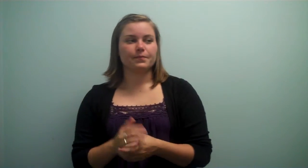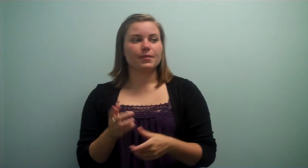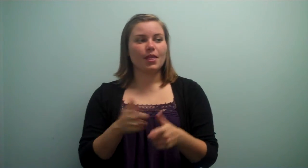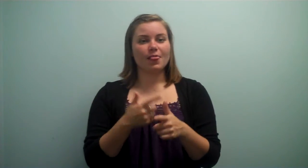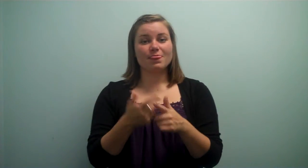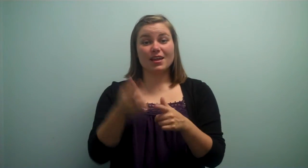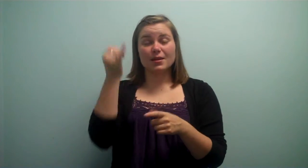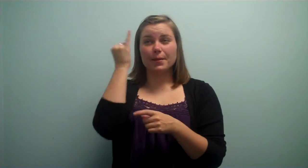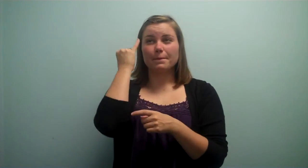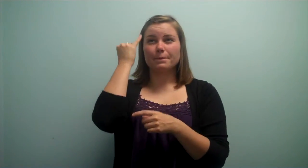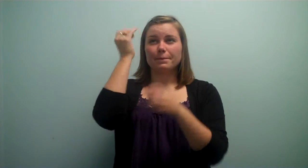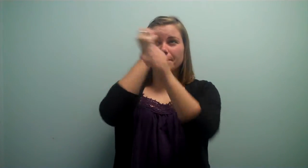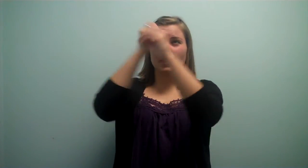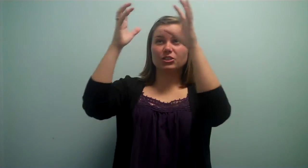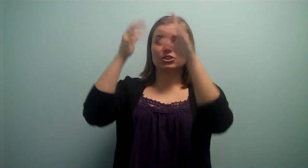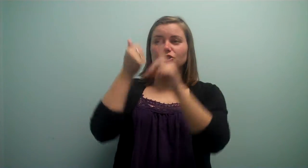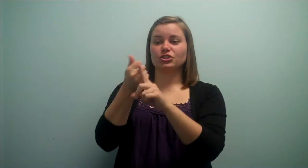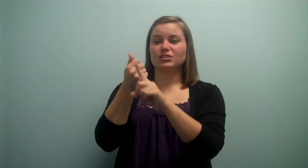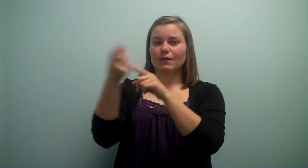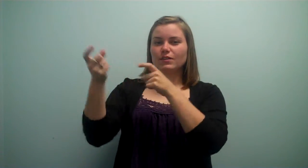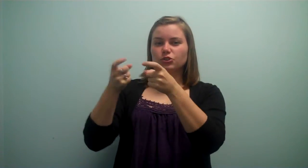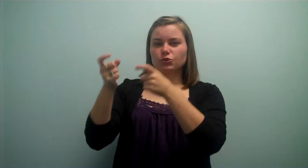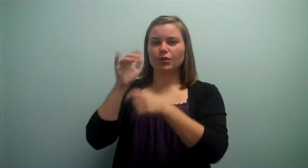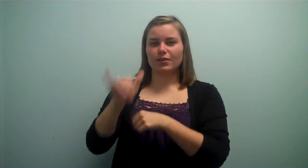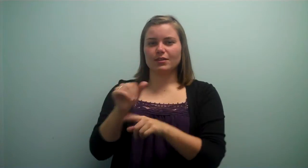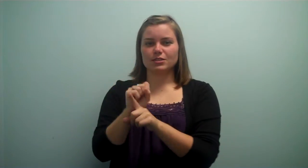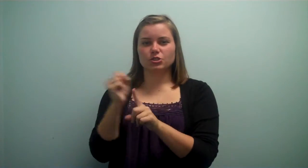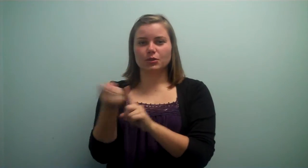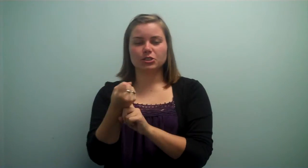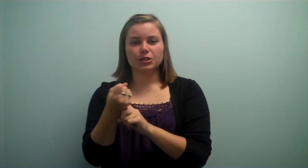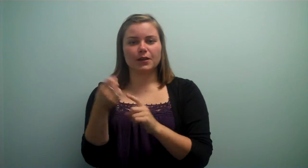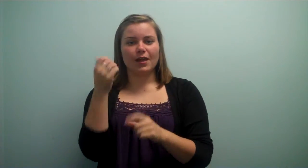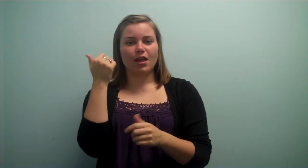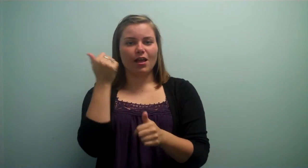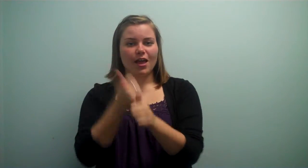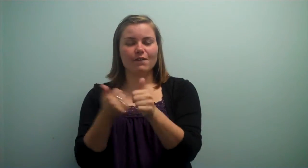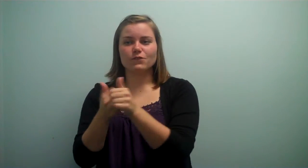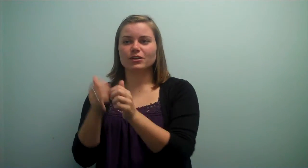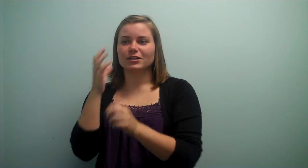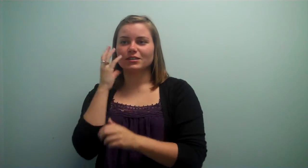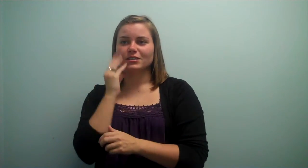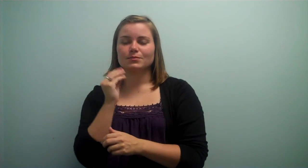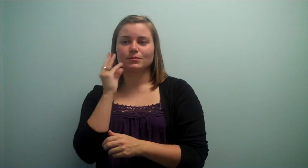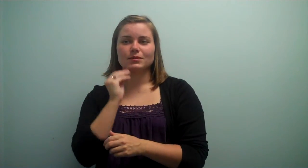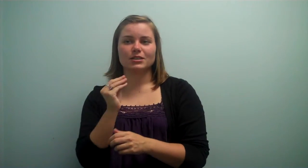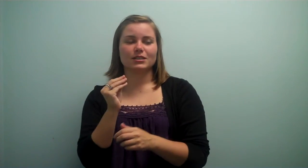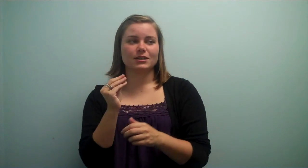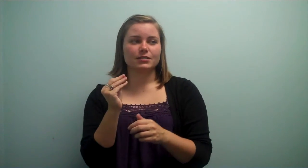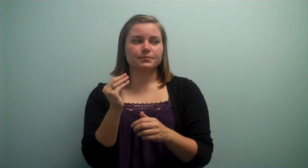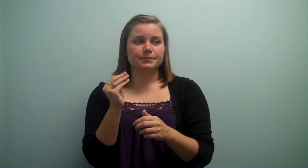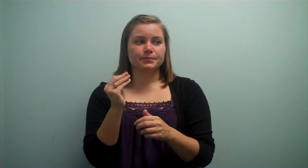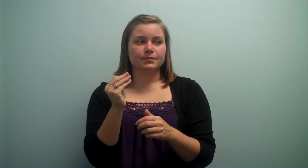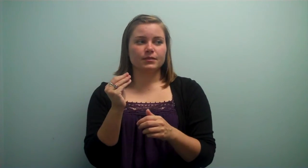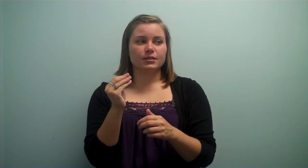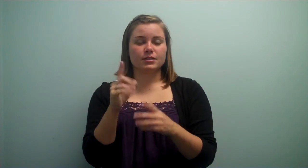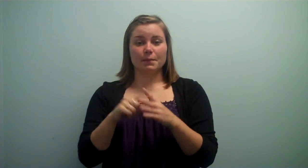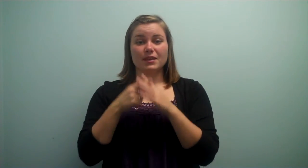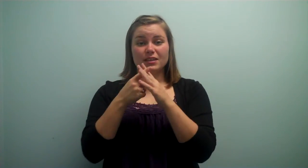yourself handling it. Every experience we've had began in thought and was projected into the world of